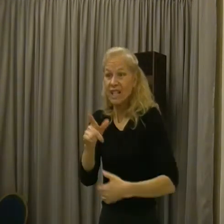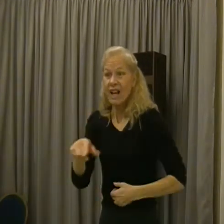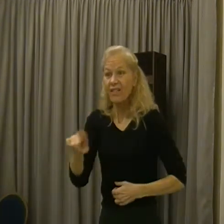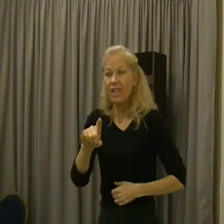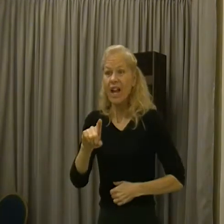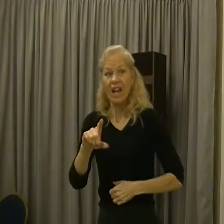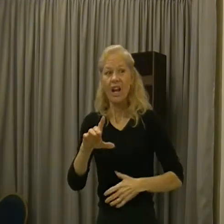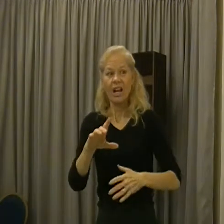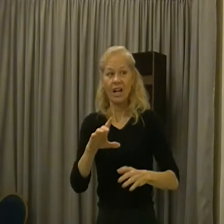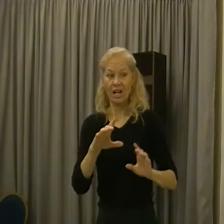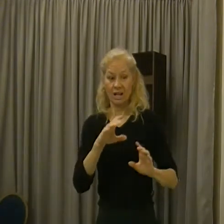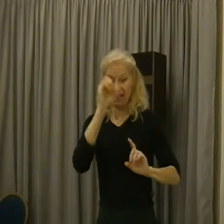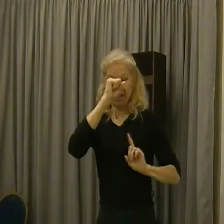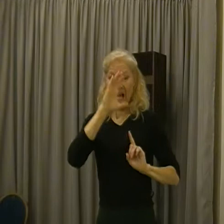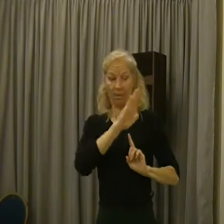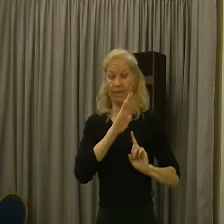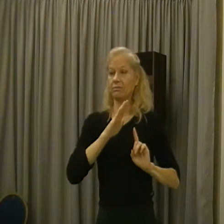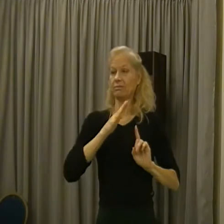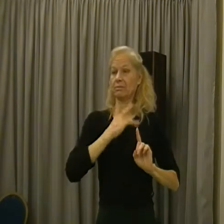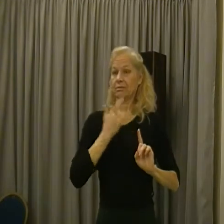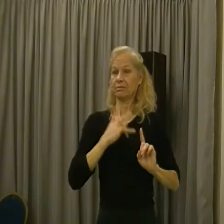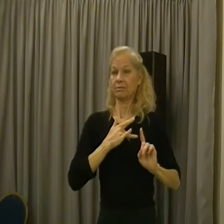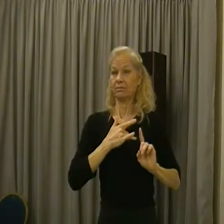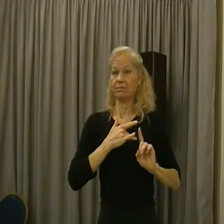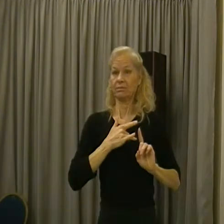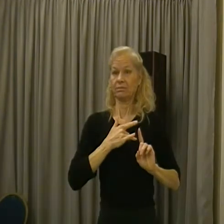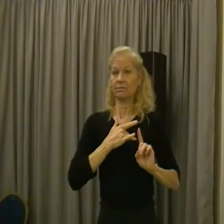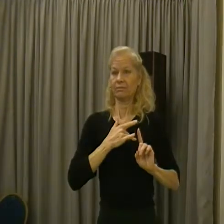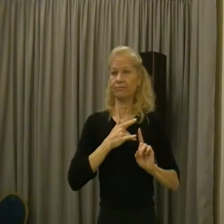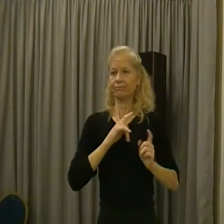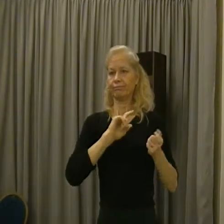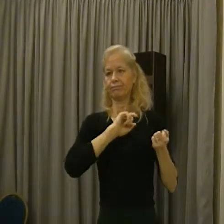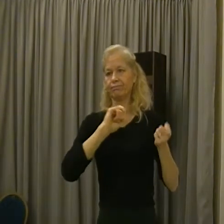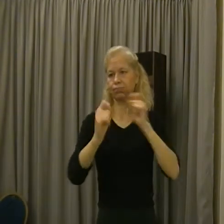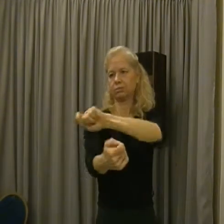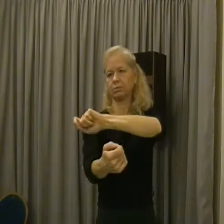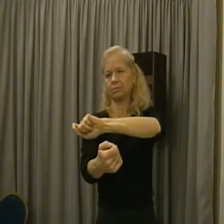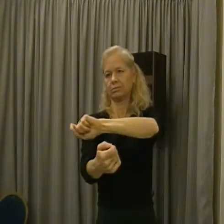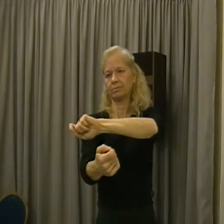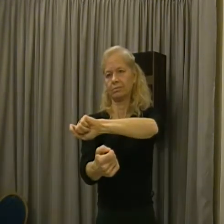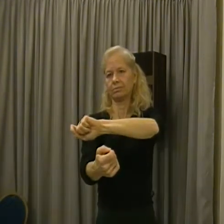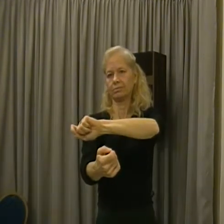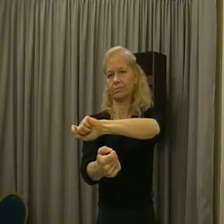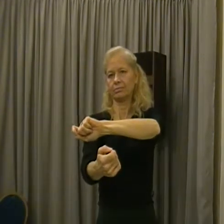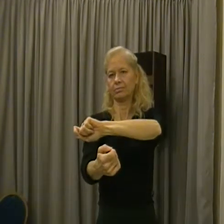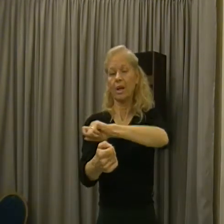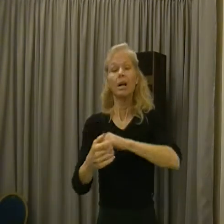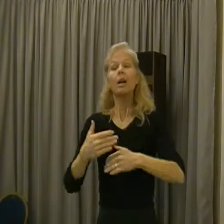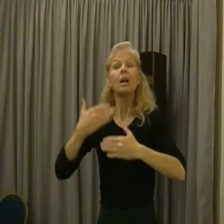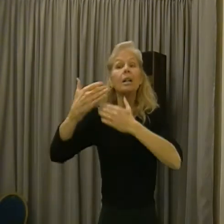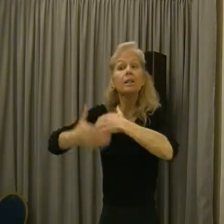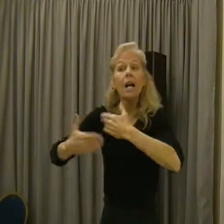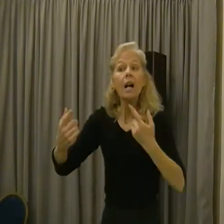was the next generation. His son, Rehoboam, was king. And Egypt came and sacked that